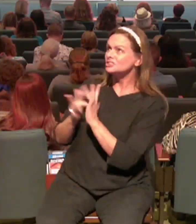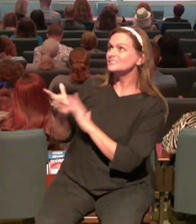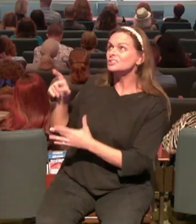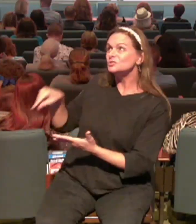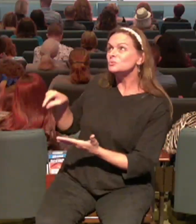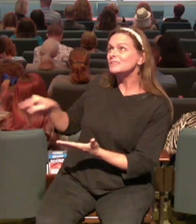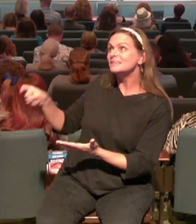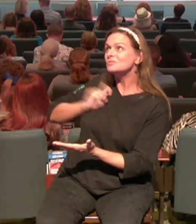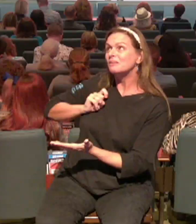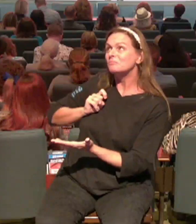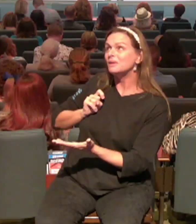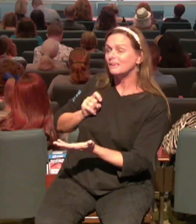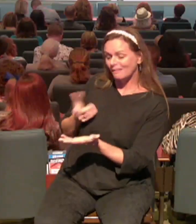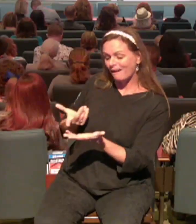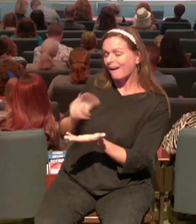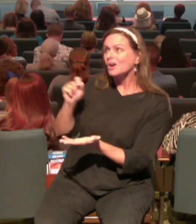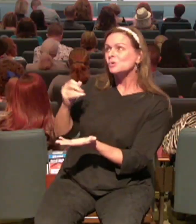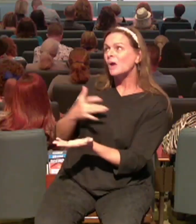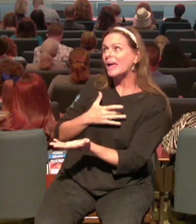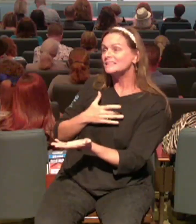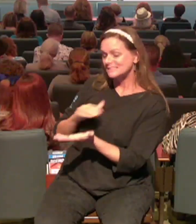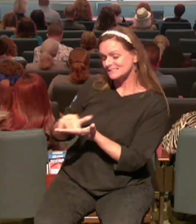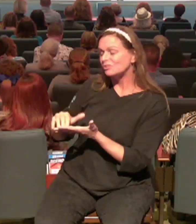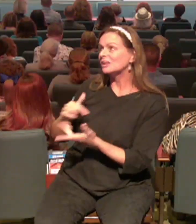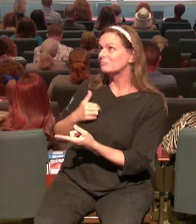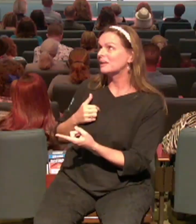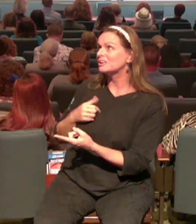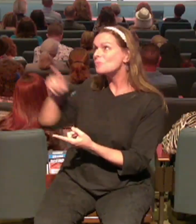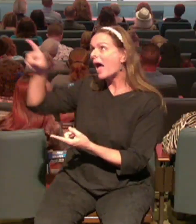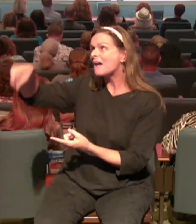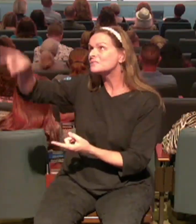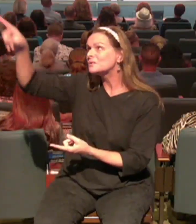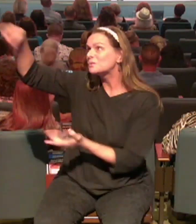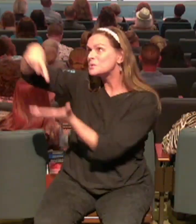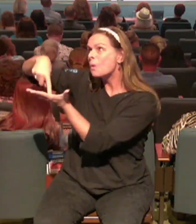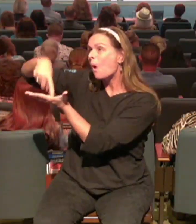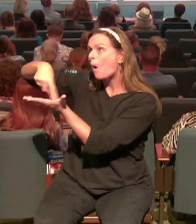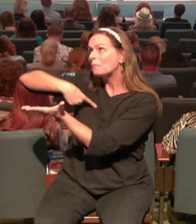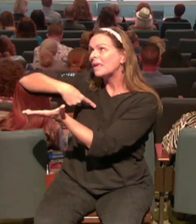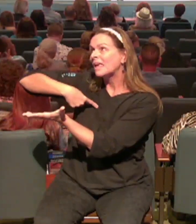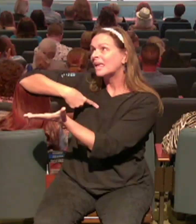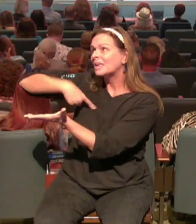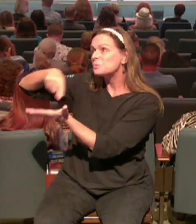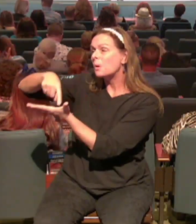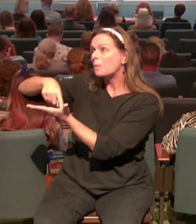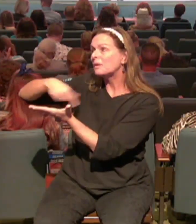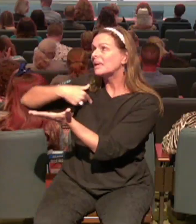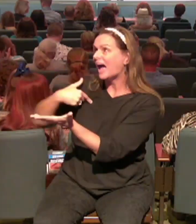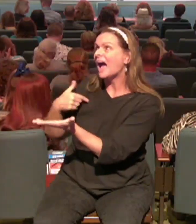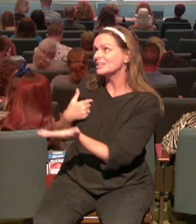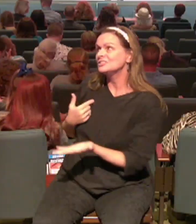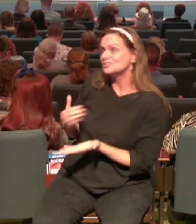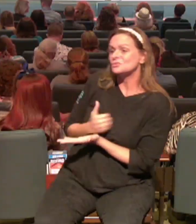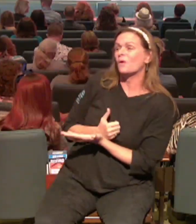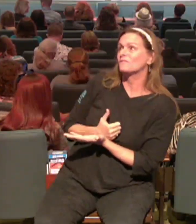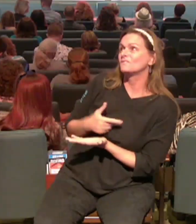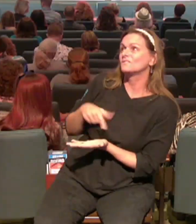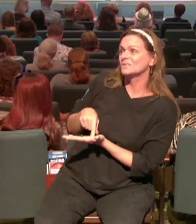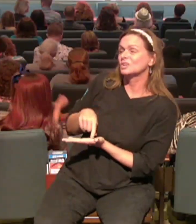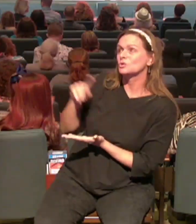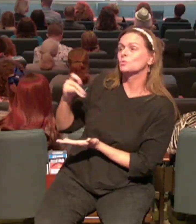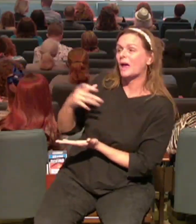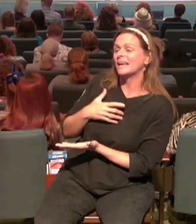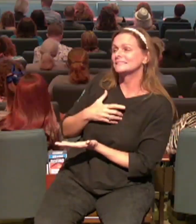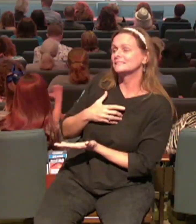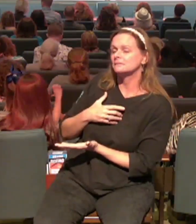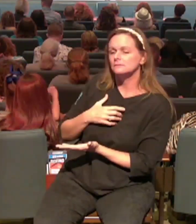can't keep living the way you're living. You can't keep living apart from God's best for your life. It was like he was saying, I